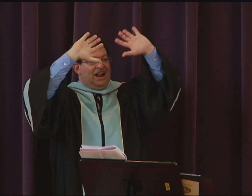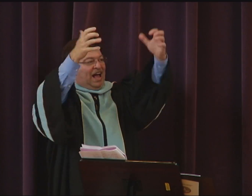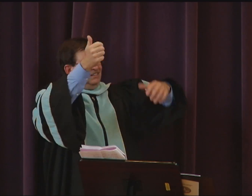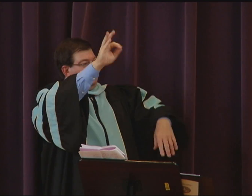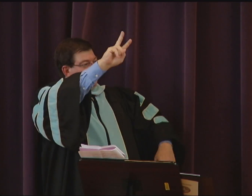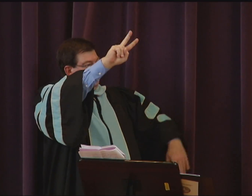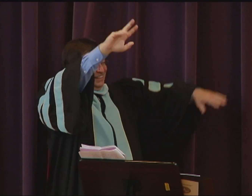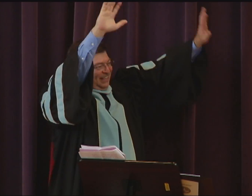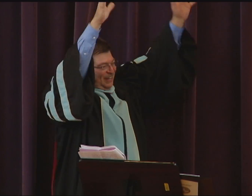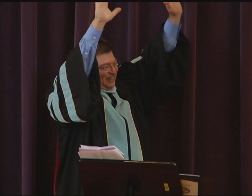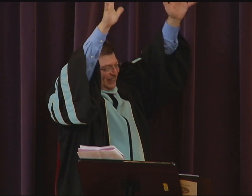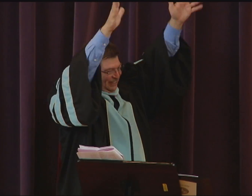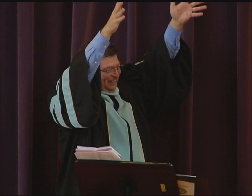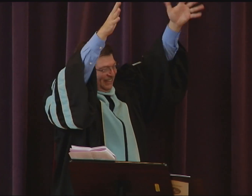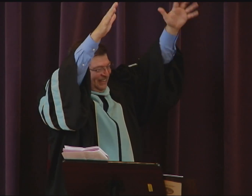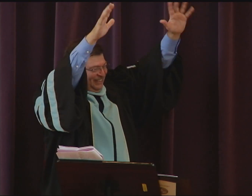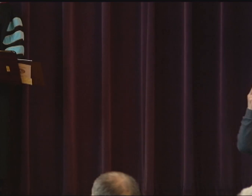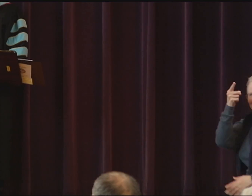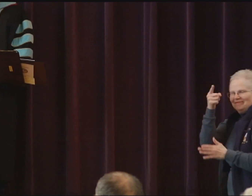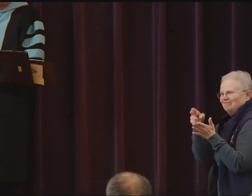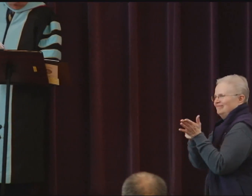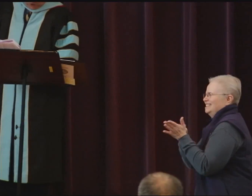S.D.L. Proval, class of 60.